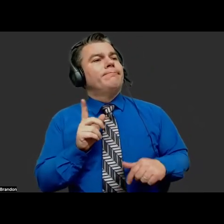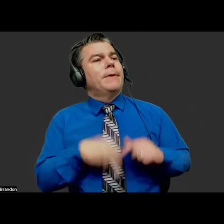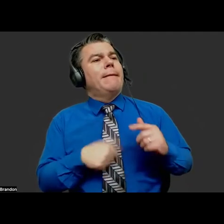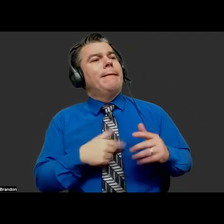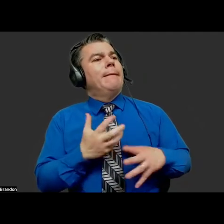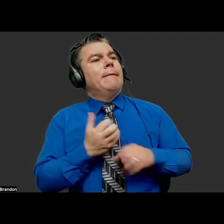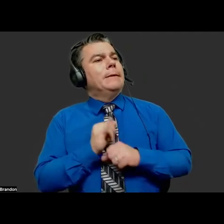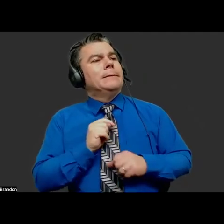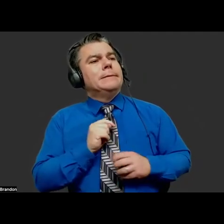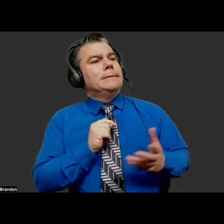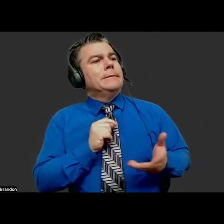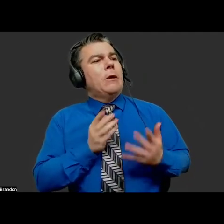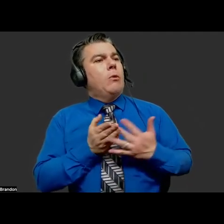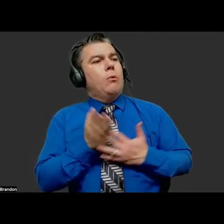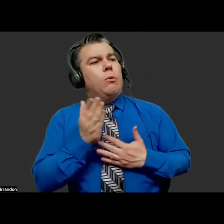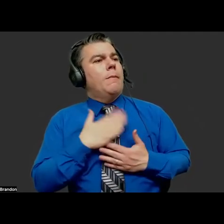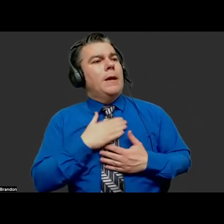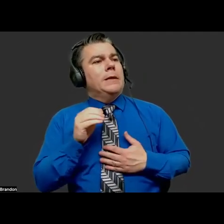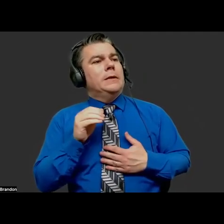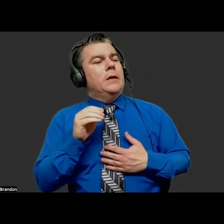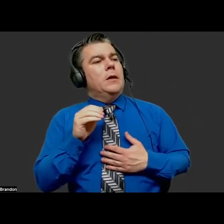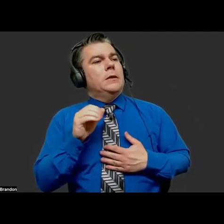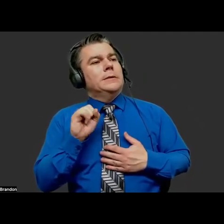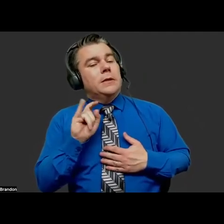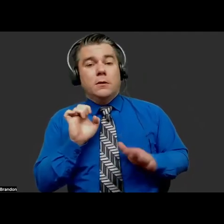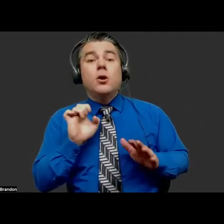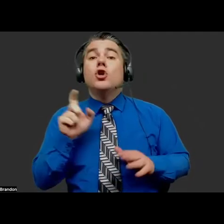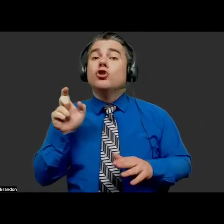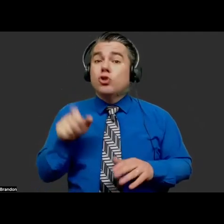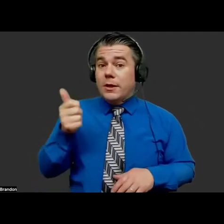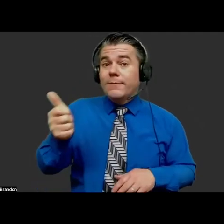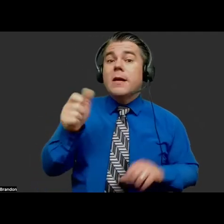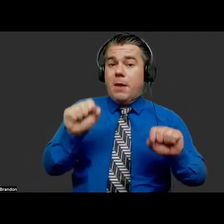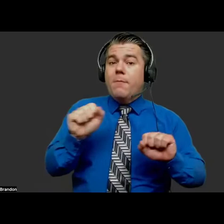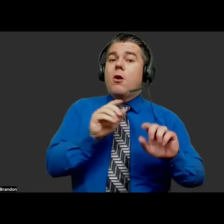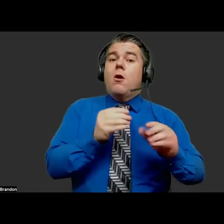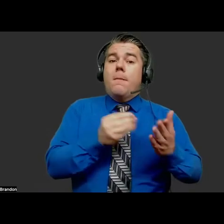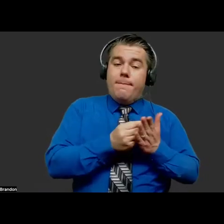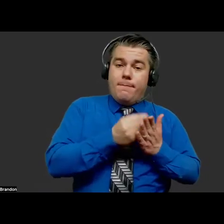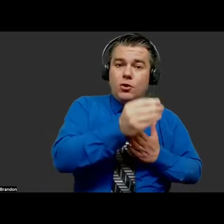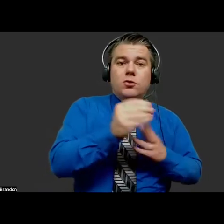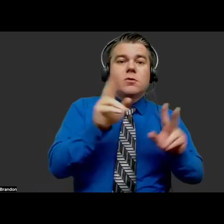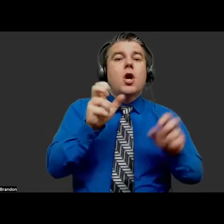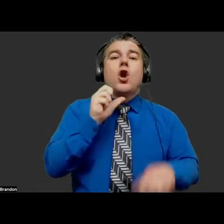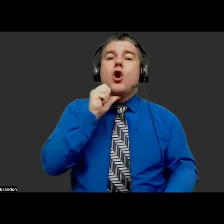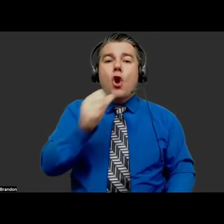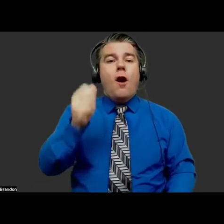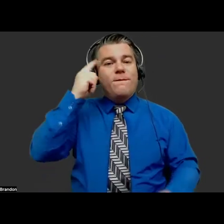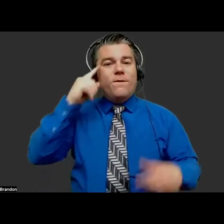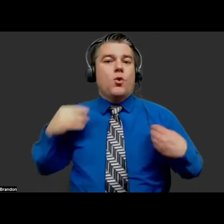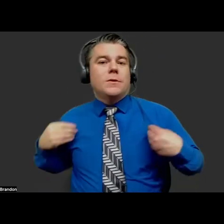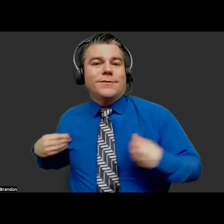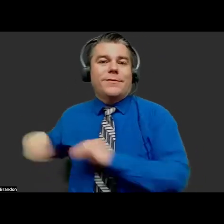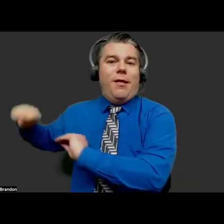it through my site, they should be able to purchase it not for resale. So they can, in